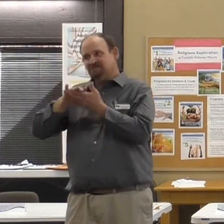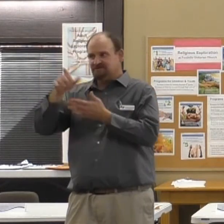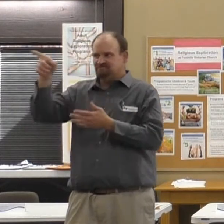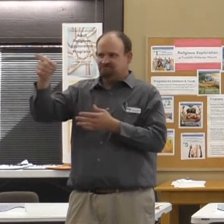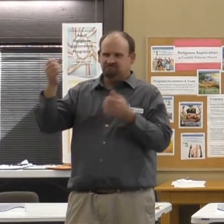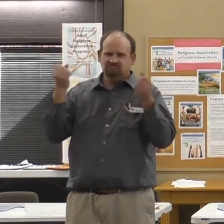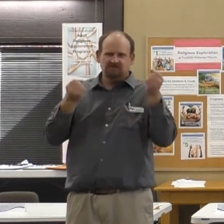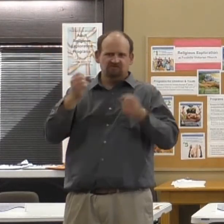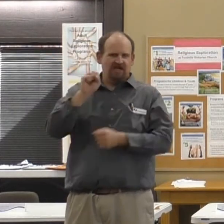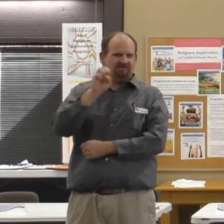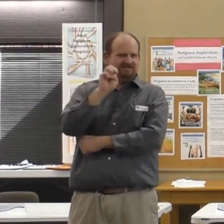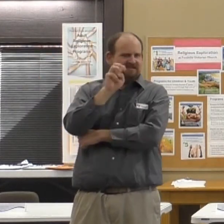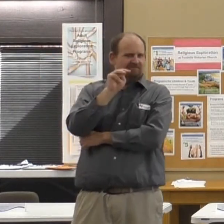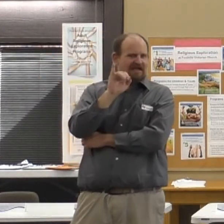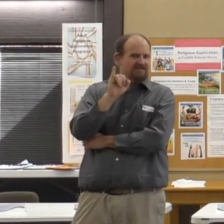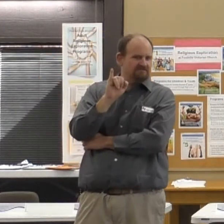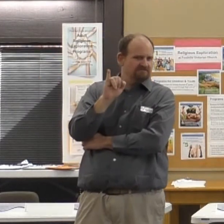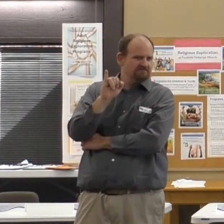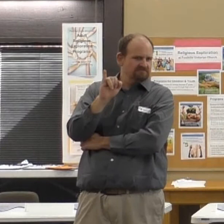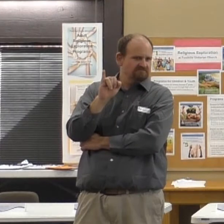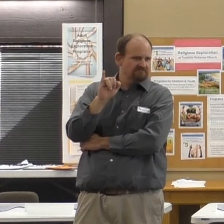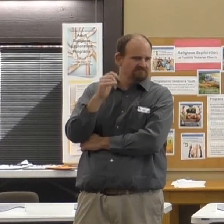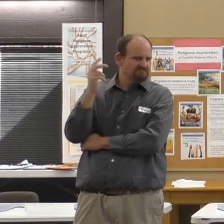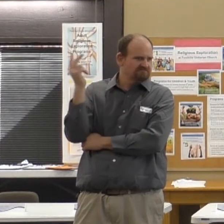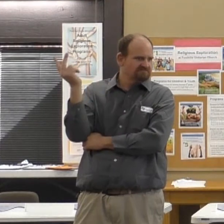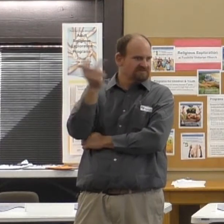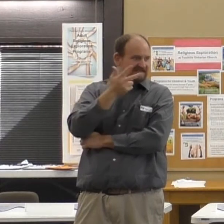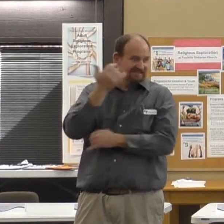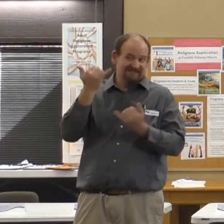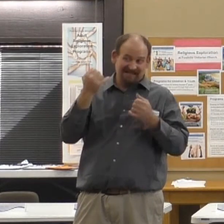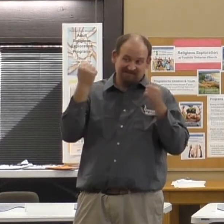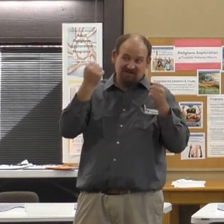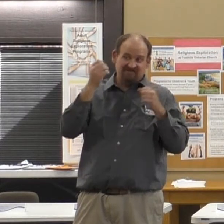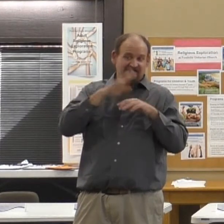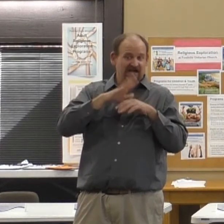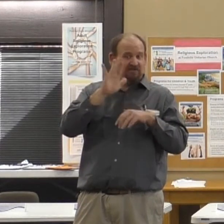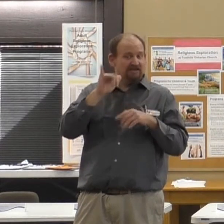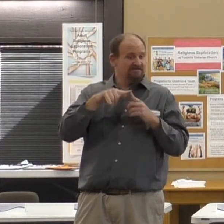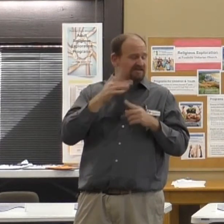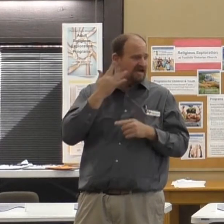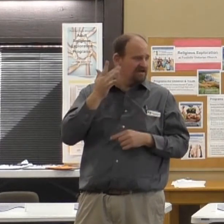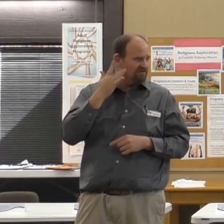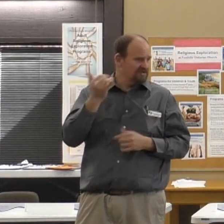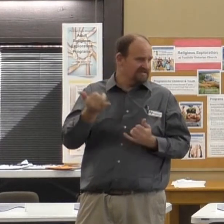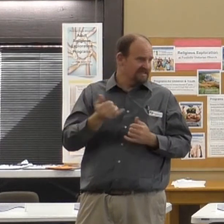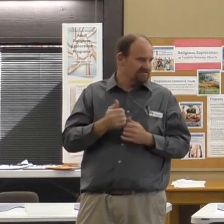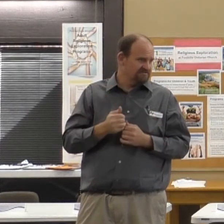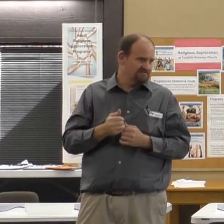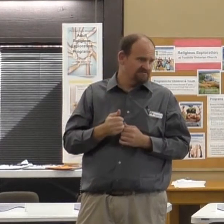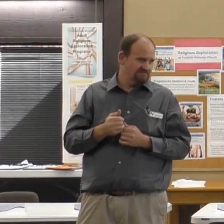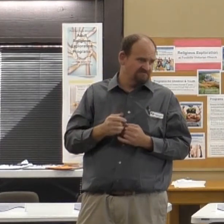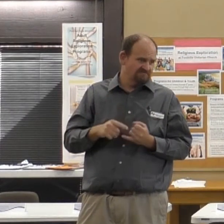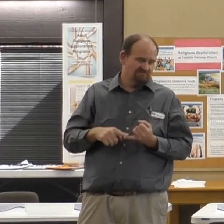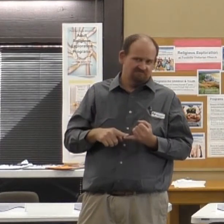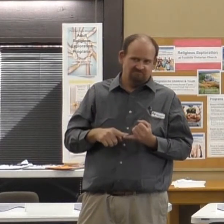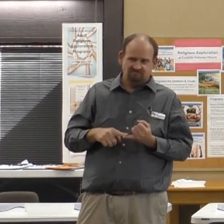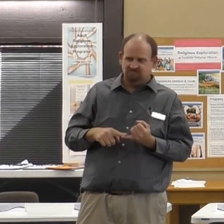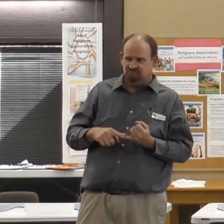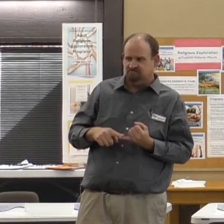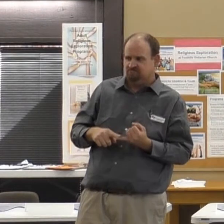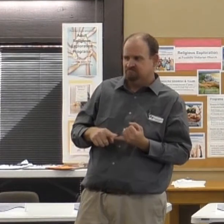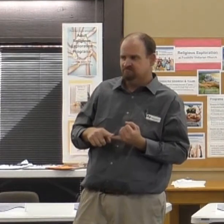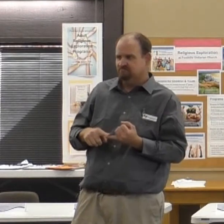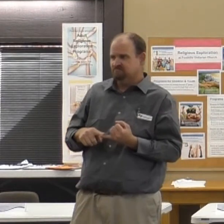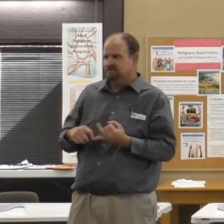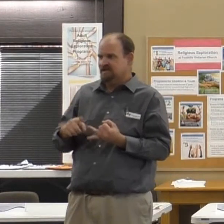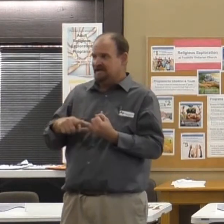I think another example, Sandy's husband. He drives a semi-truck, and he is actually in